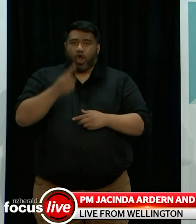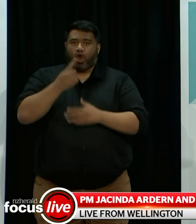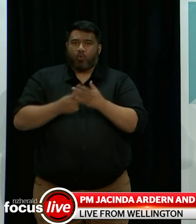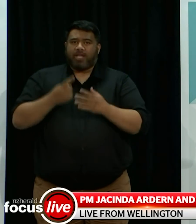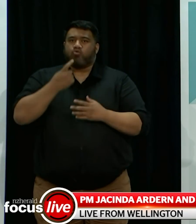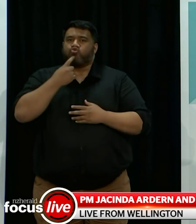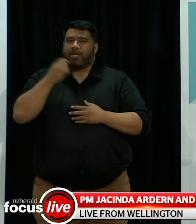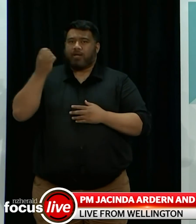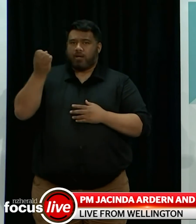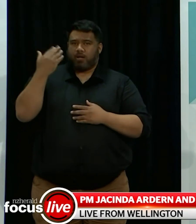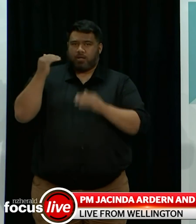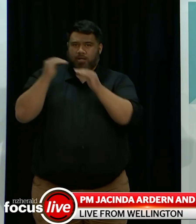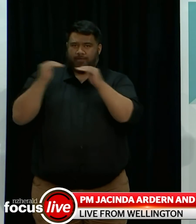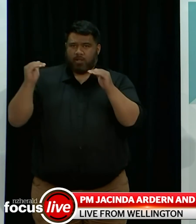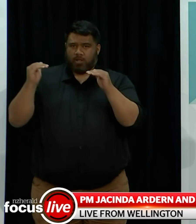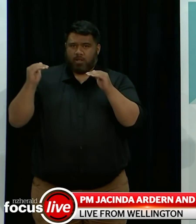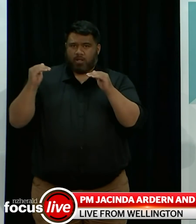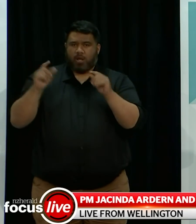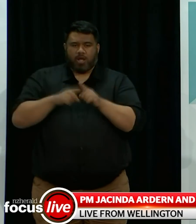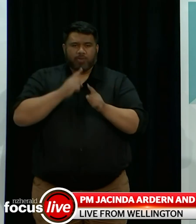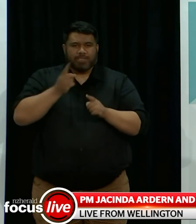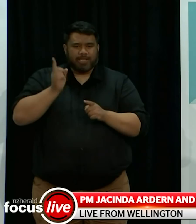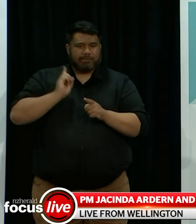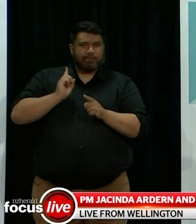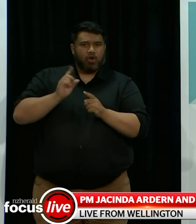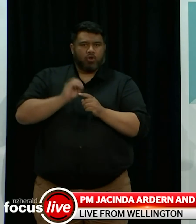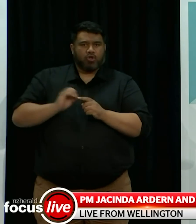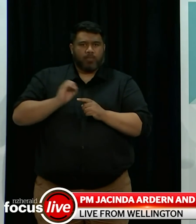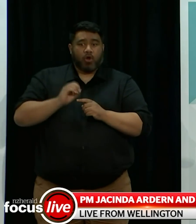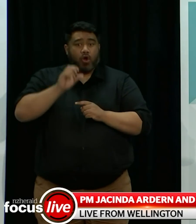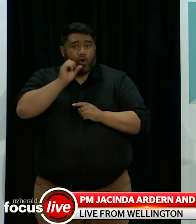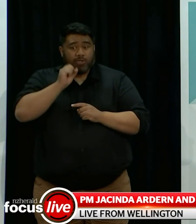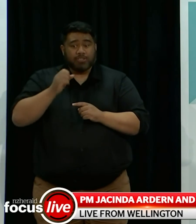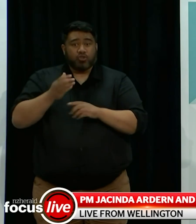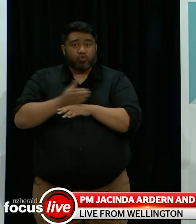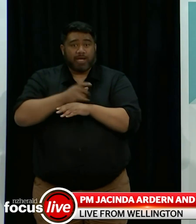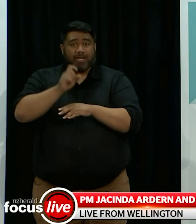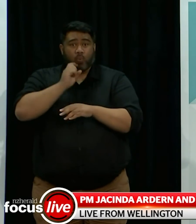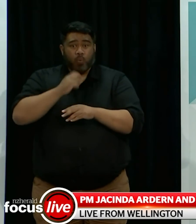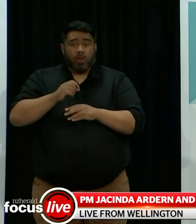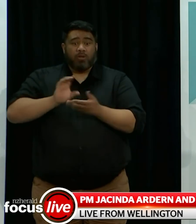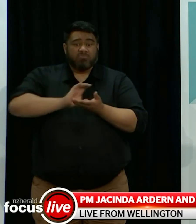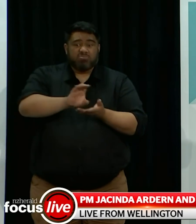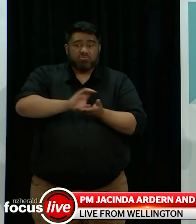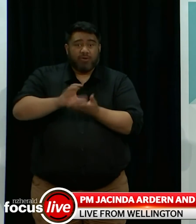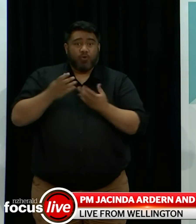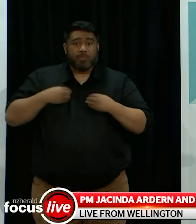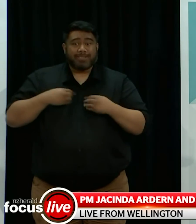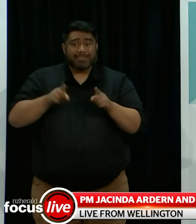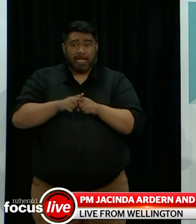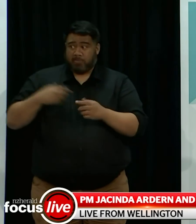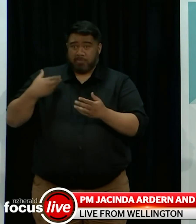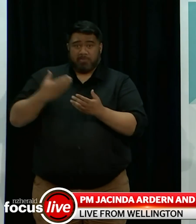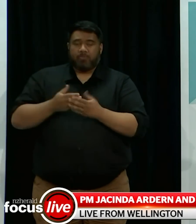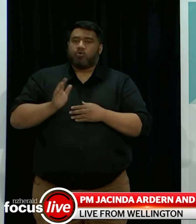we indicated in October, under orange and green, we will not be providing the widespread economic supports that we have in the past. That